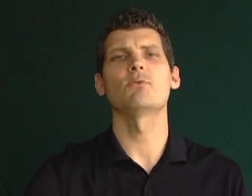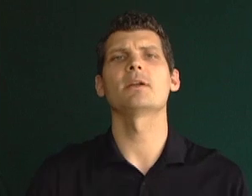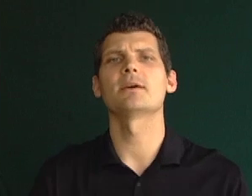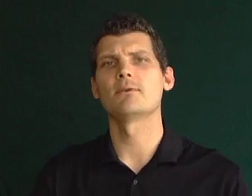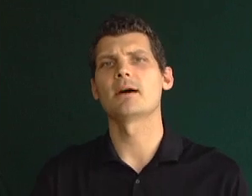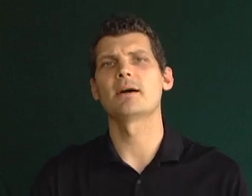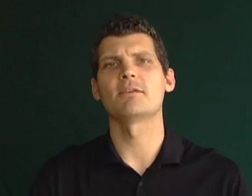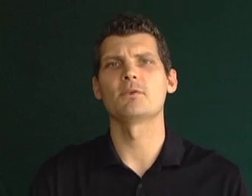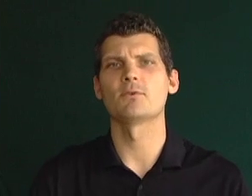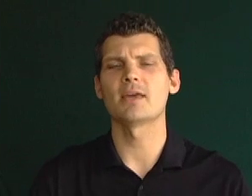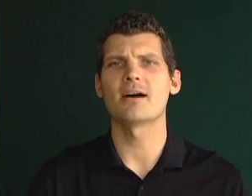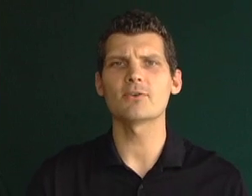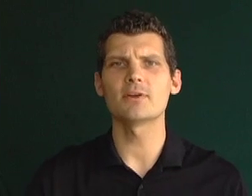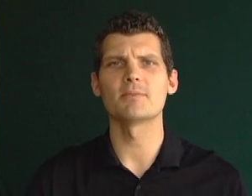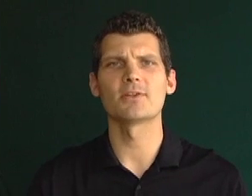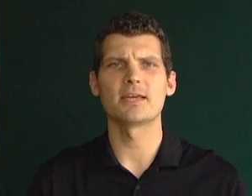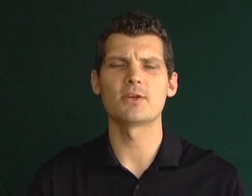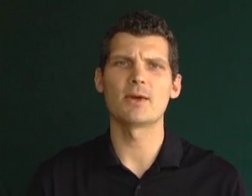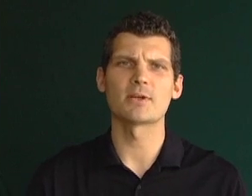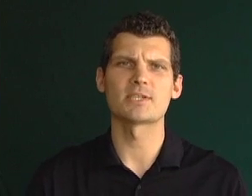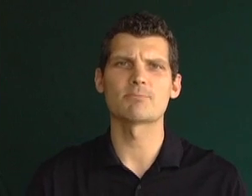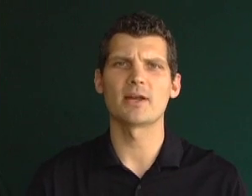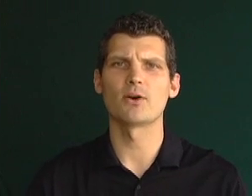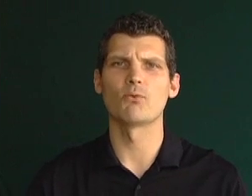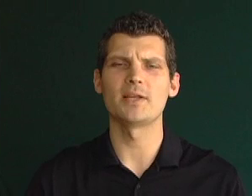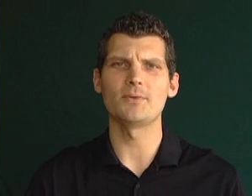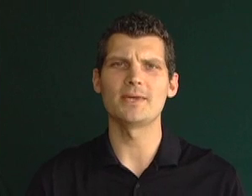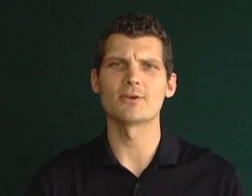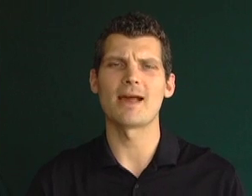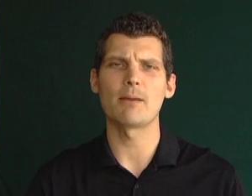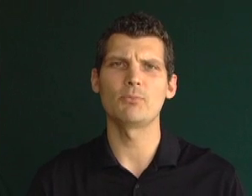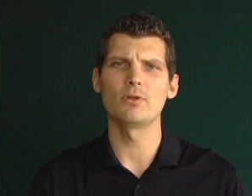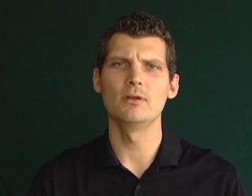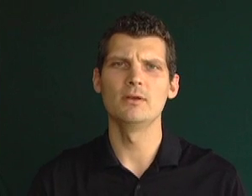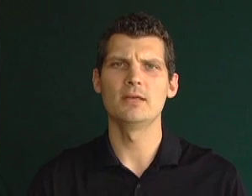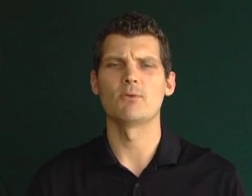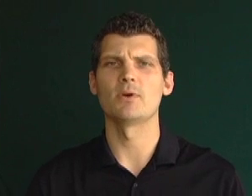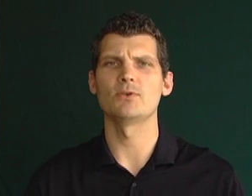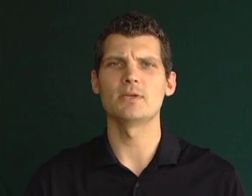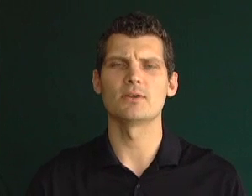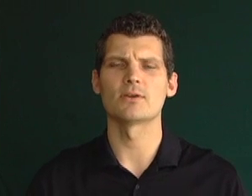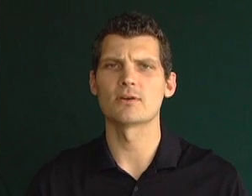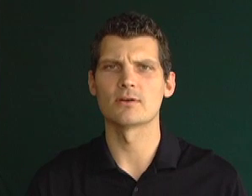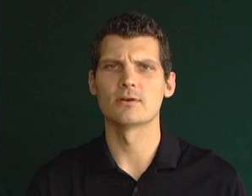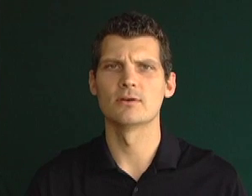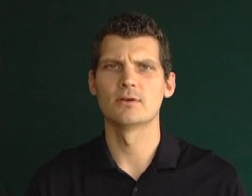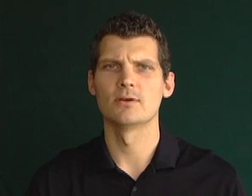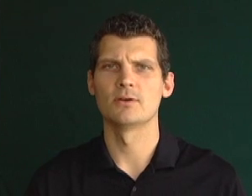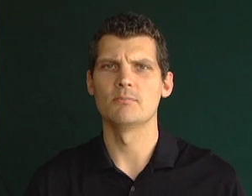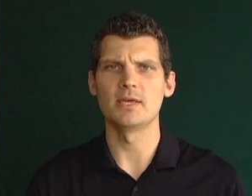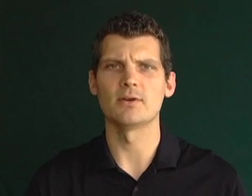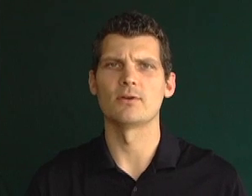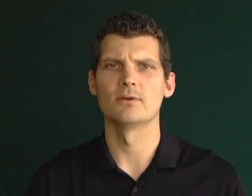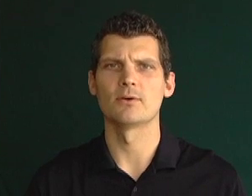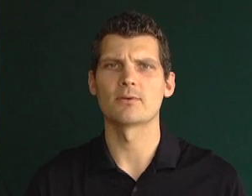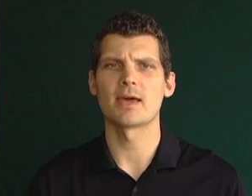want to, if you get hungry in the middle of the day, you may want to spread out when you eat your apple and when you eat your meal. Okay,